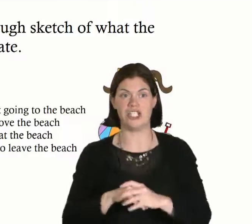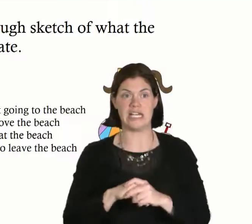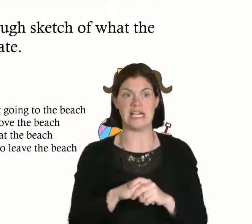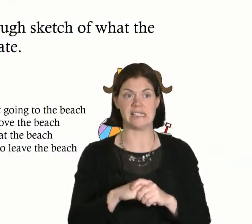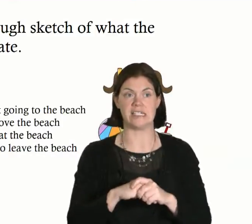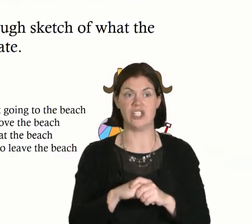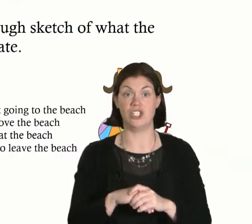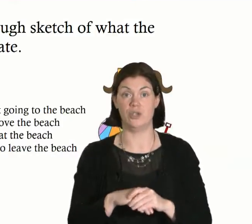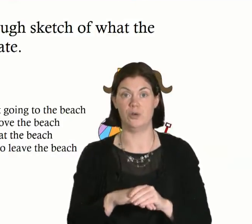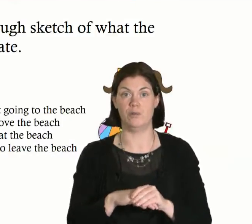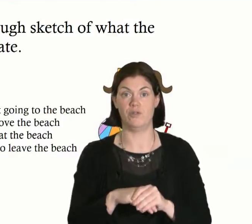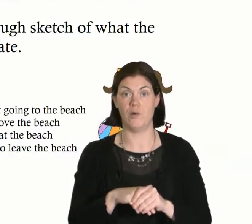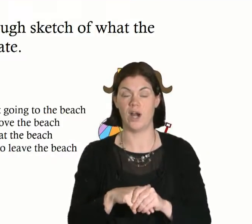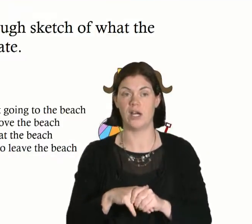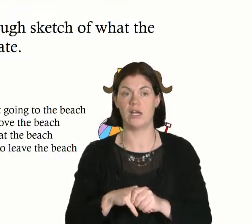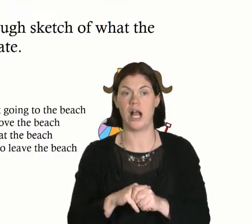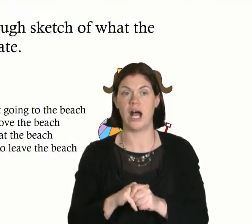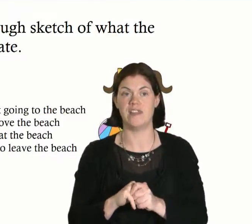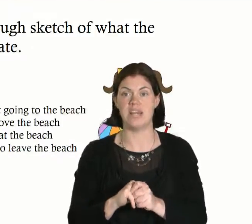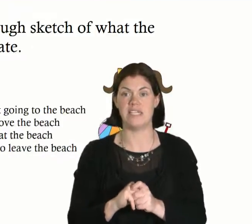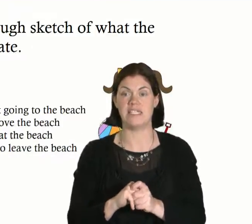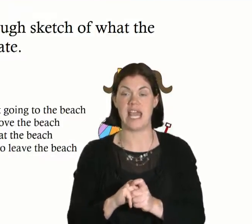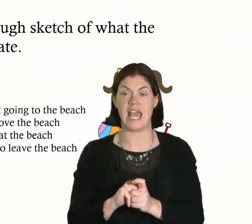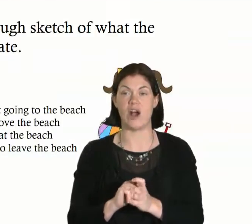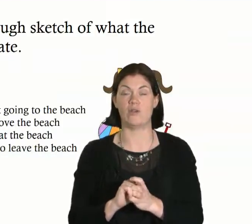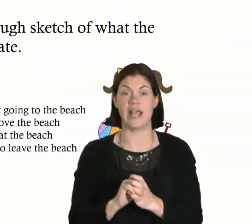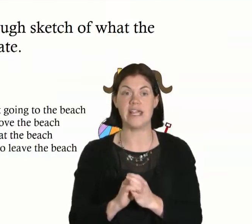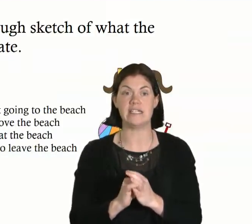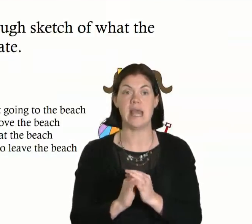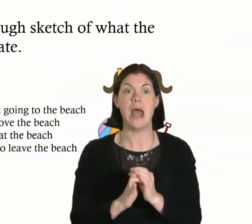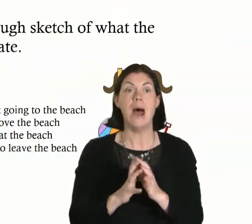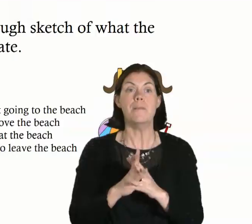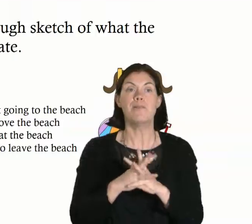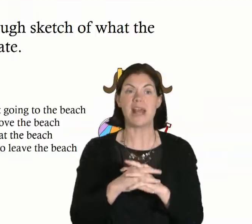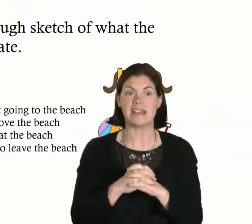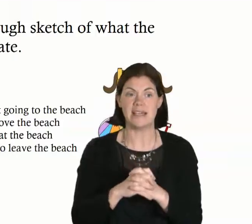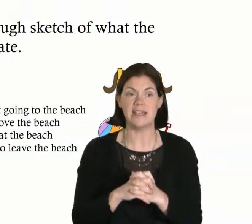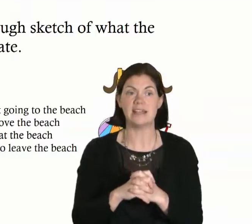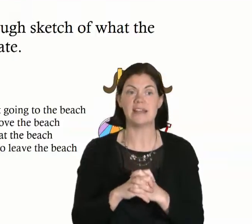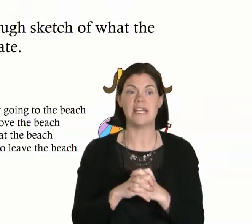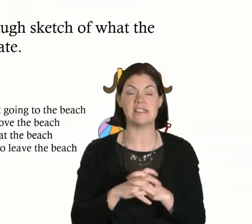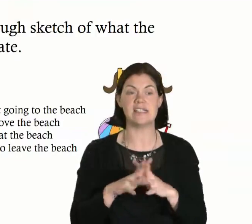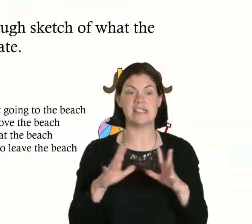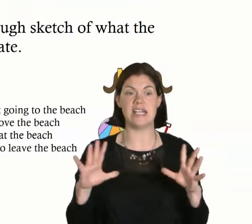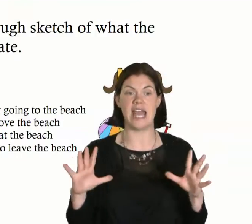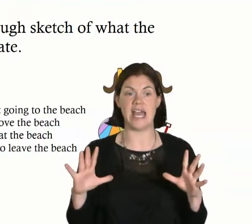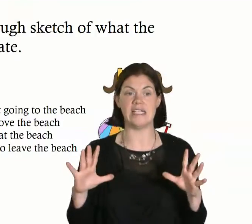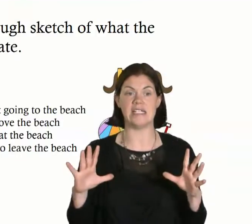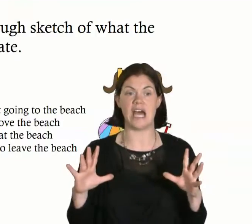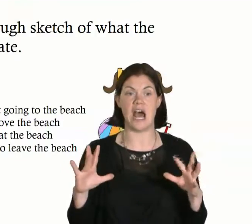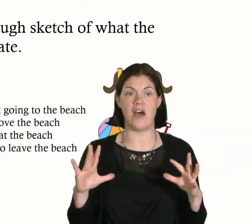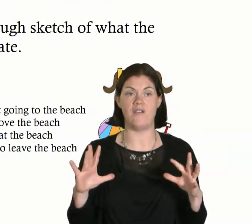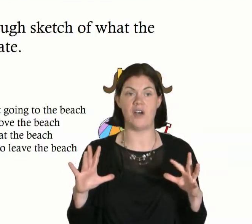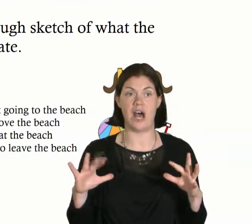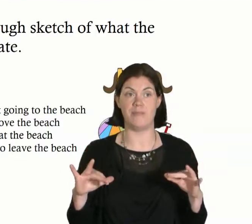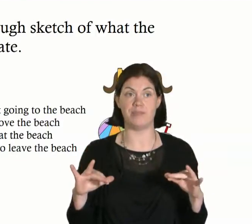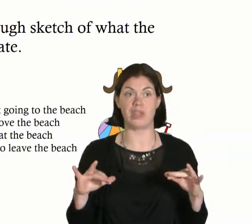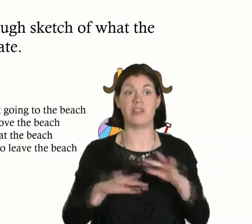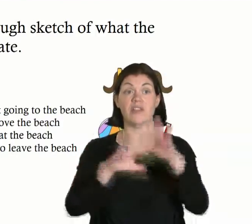challenge task to do before the end of the day. All right. But I think this is the end